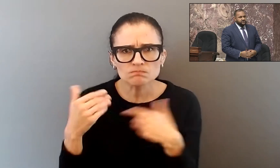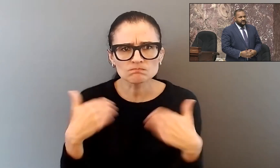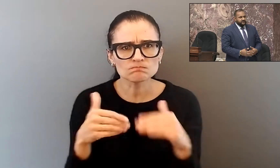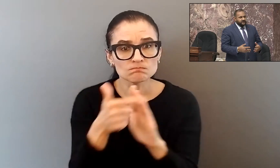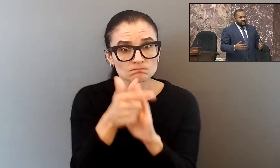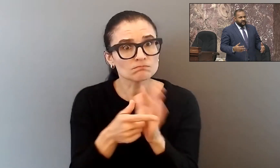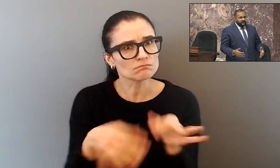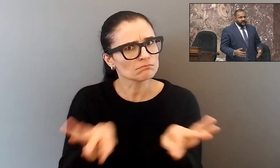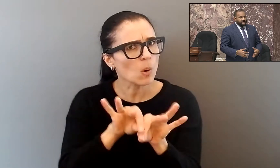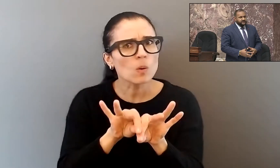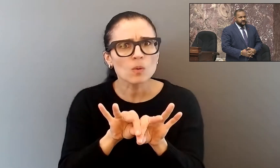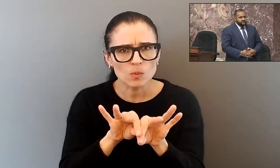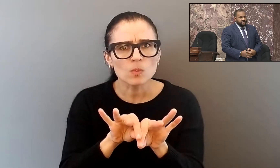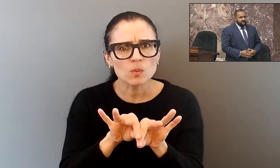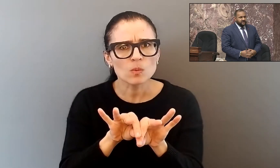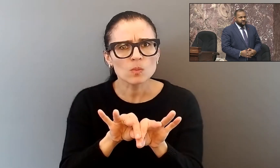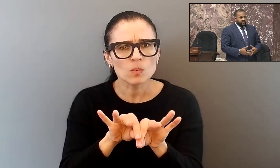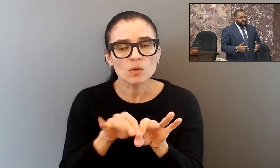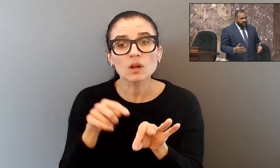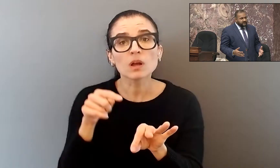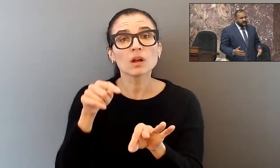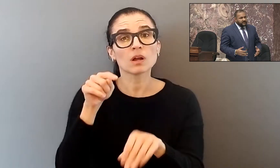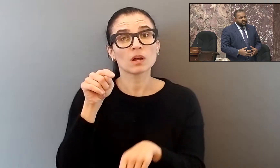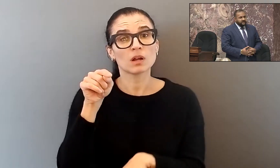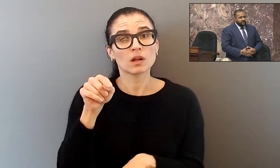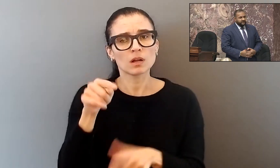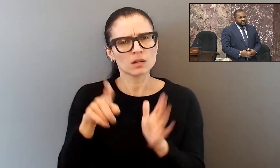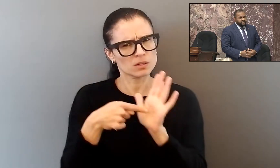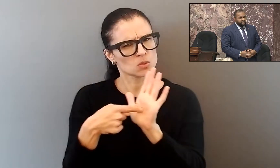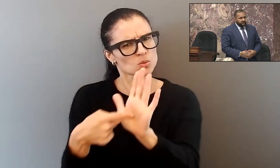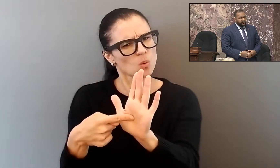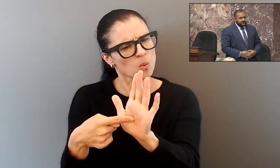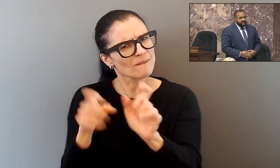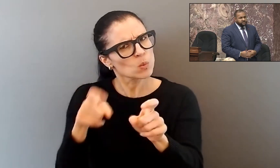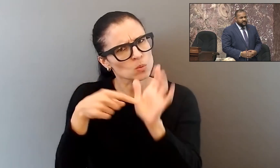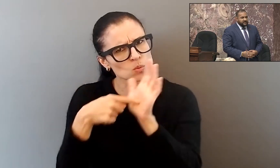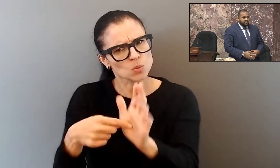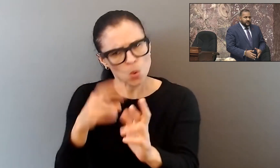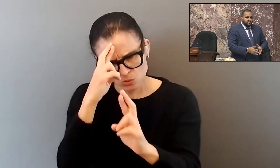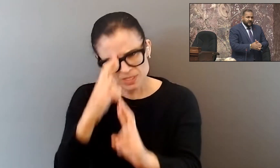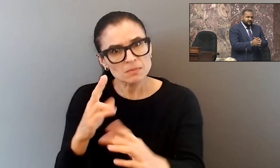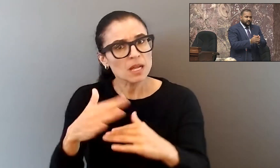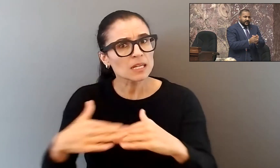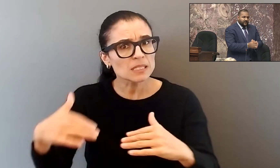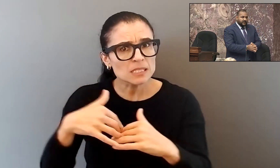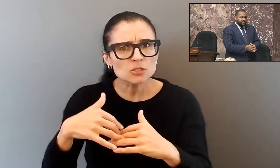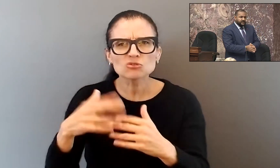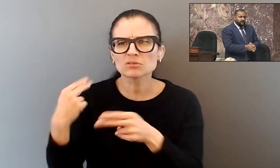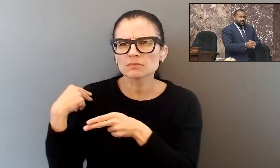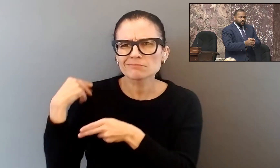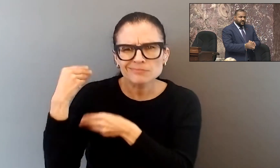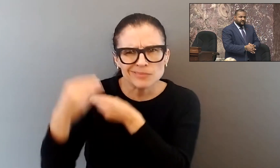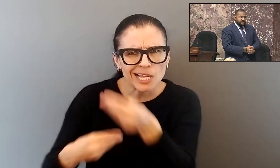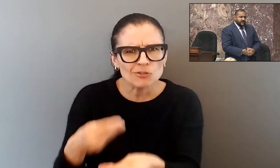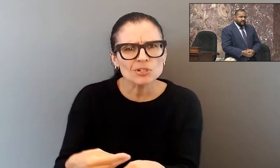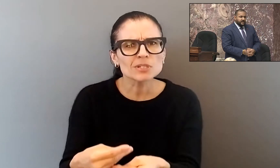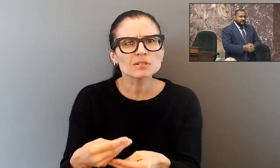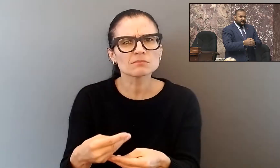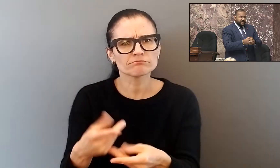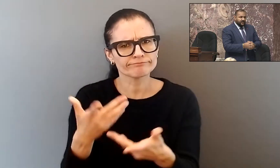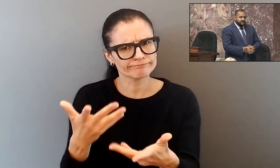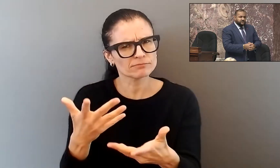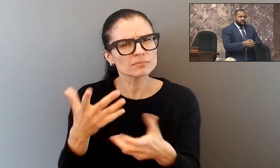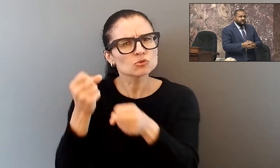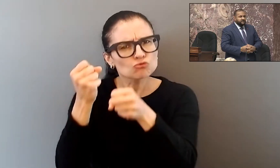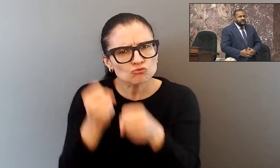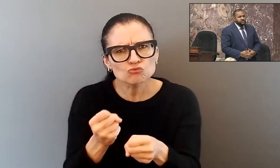First Nations and their heritage, making sure we're strengthening First Nations' role in decision-making. But I've heard loud and clear at UBCM that